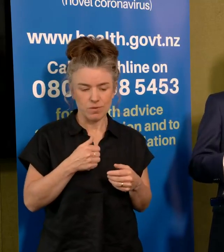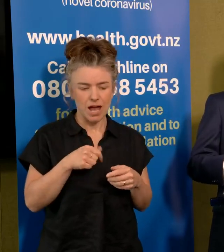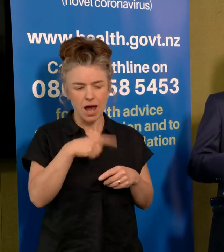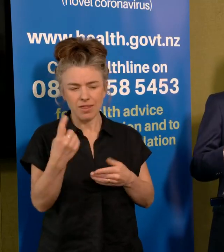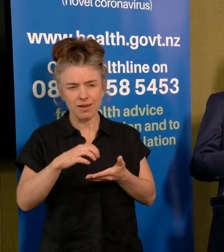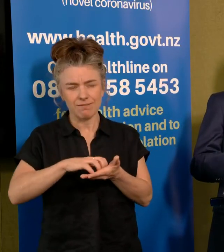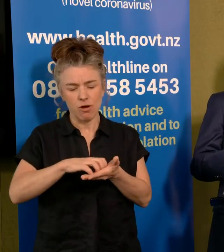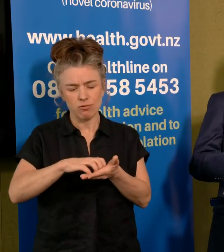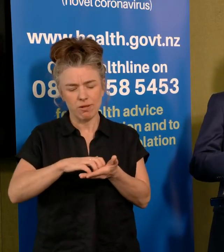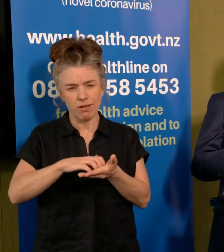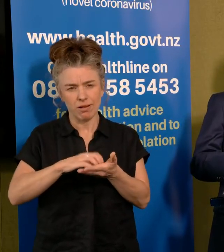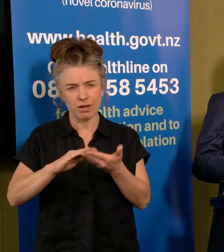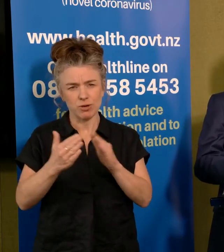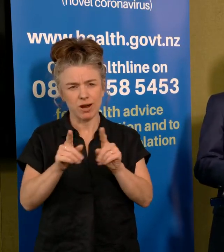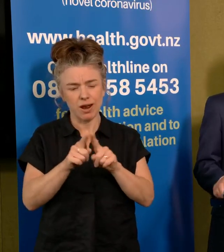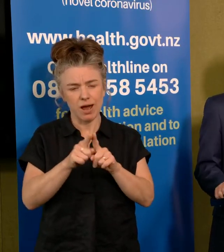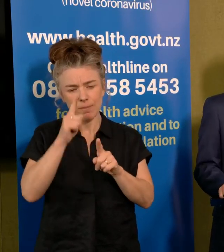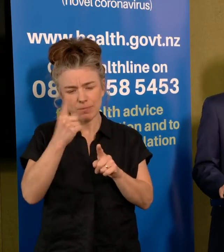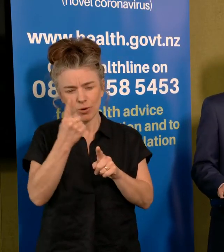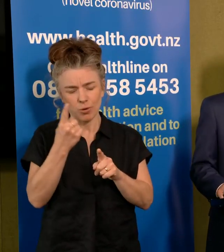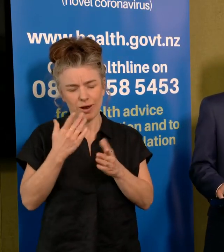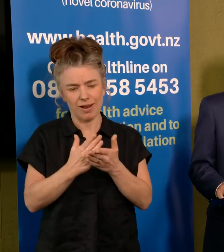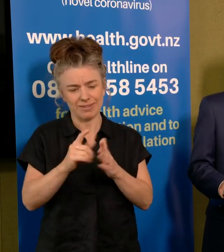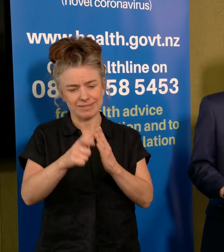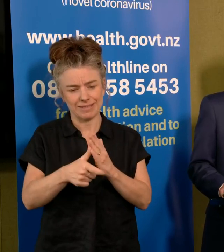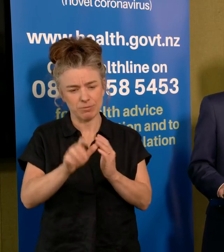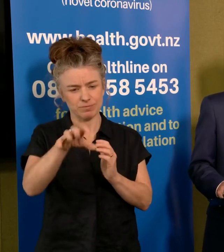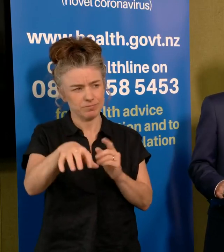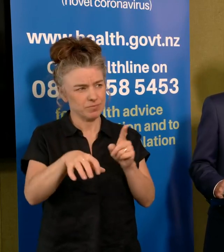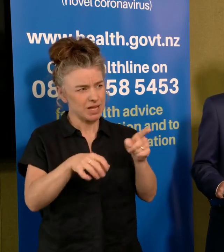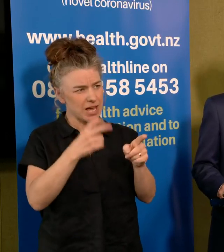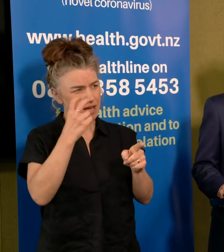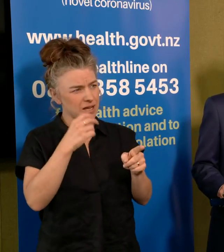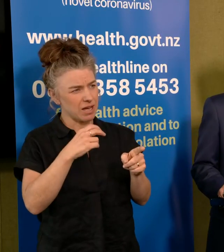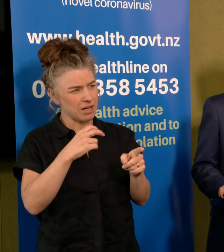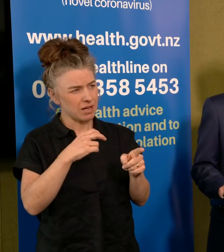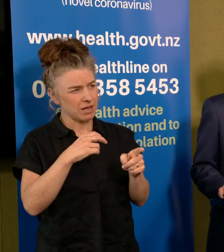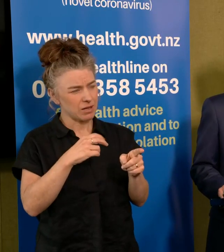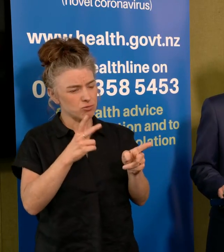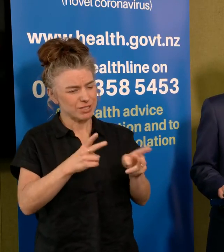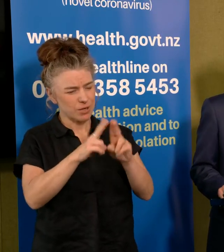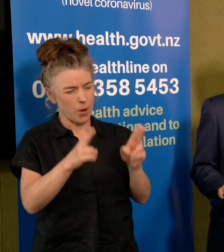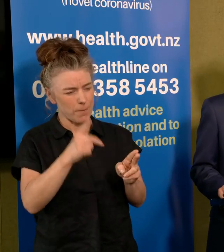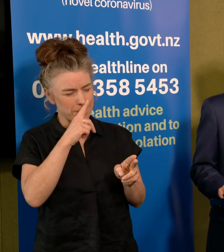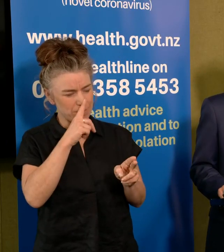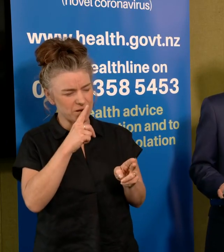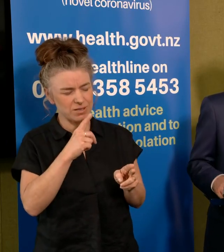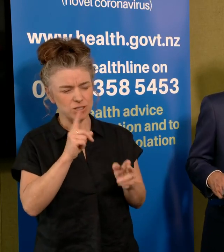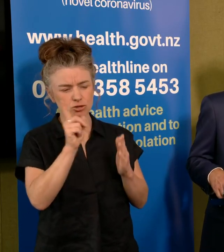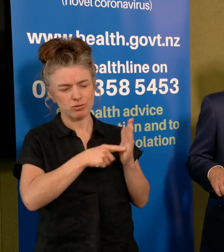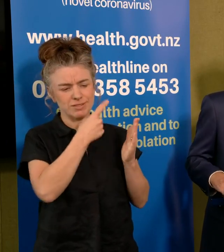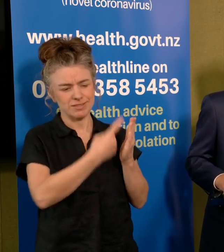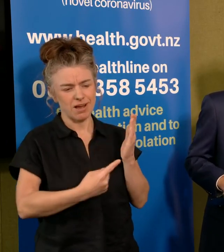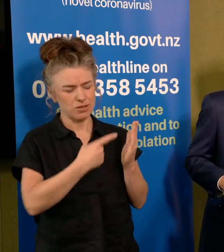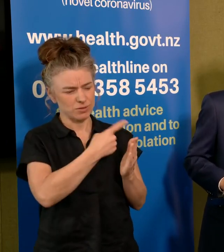people who are in disabled residential care as well. Aged care representatives have been critical, Yes. though, of the response and saying that there